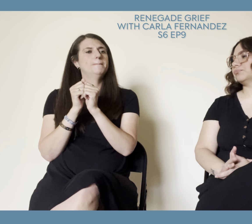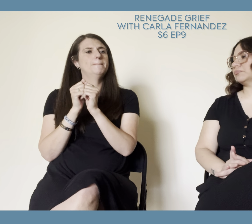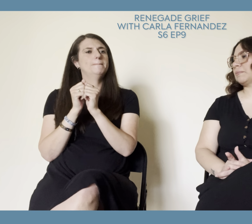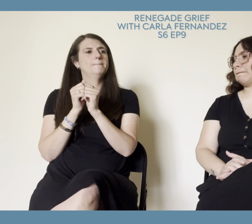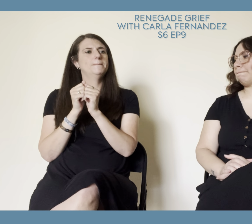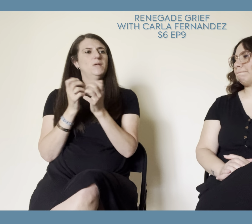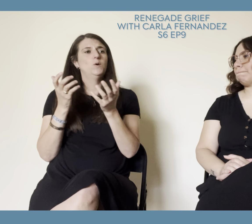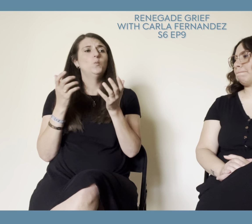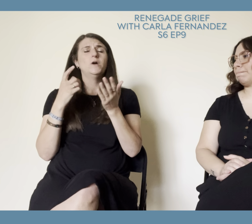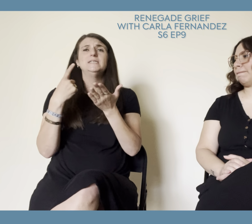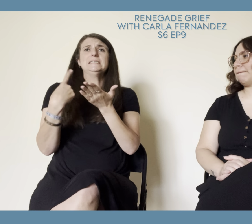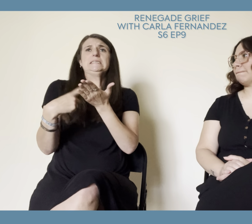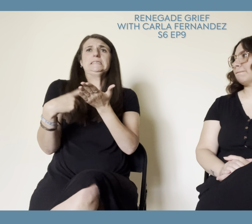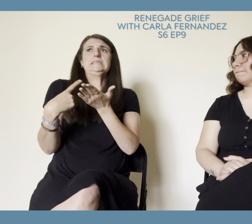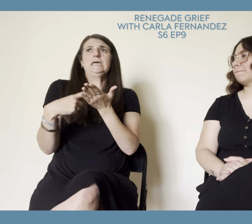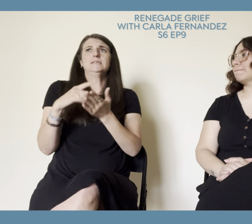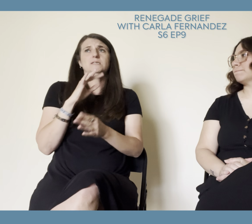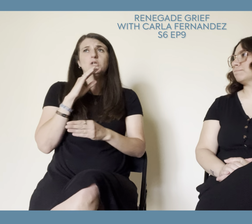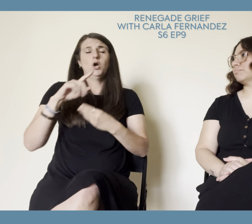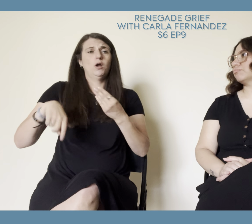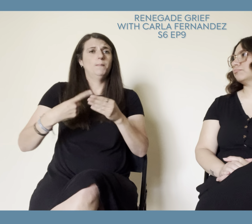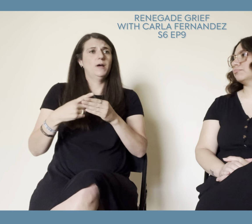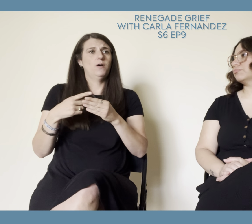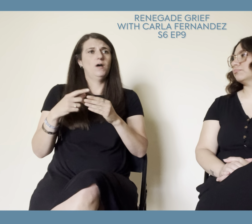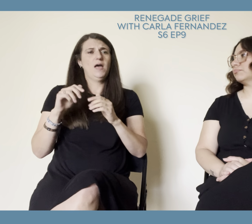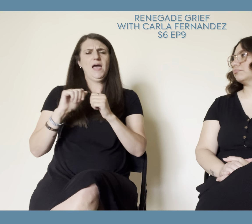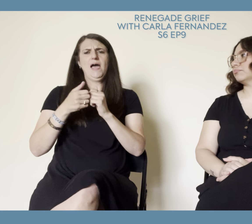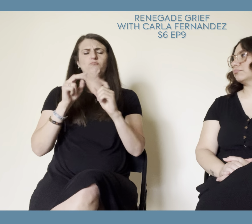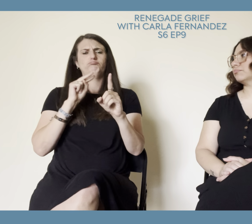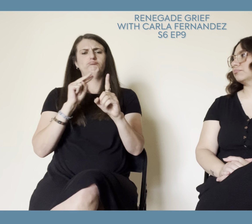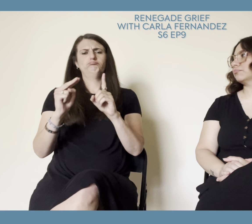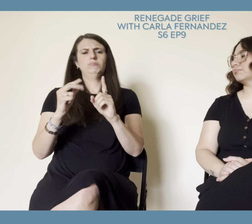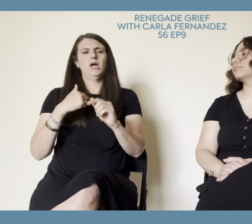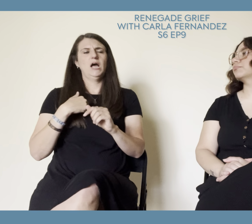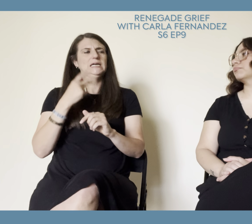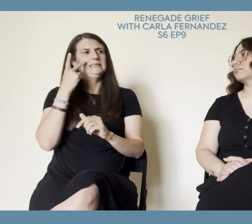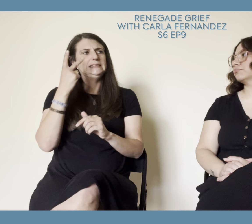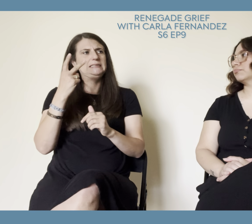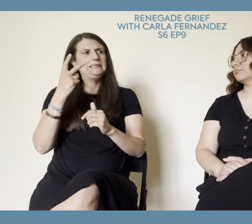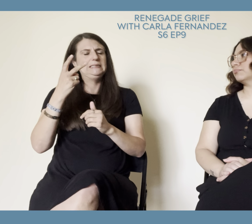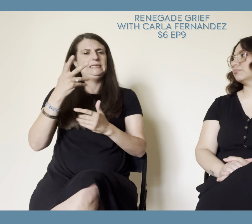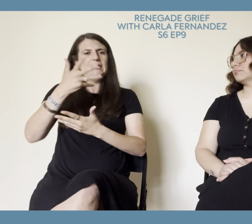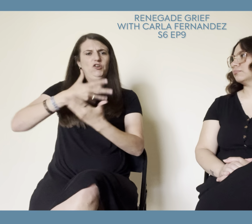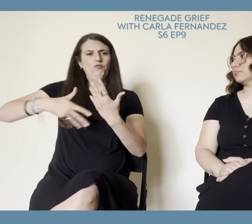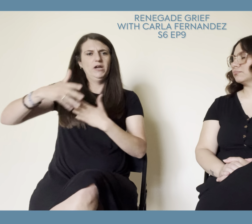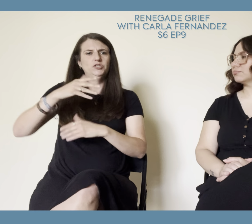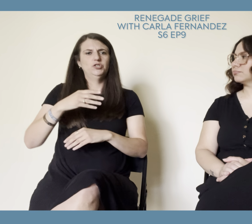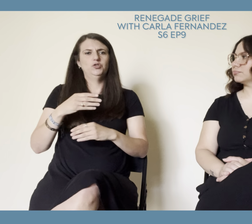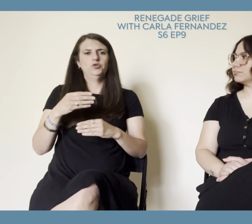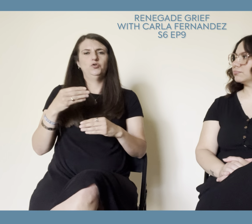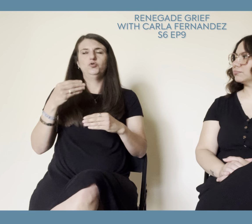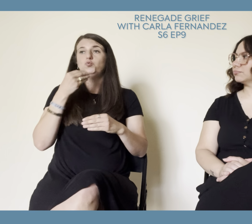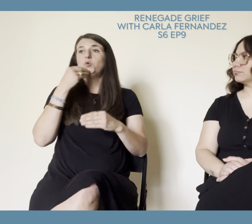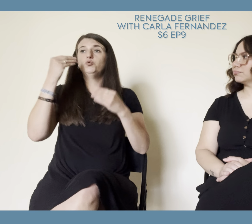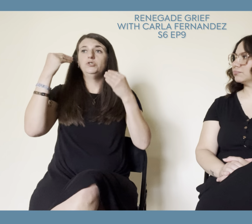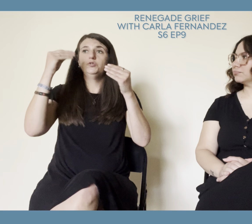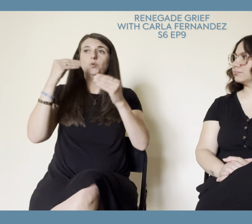tongue to talk about, the lens through which I was seeing every interaction and grocery store visit and date that I went